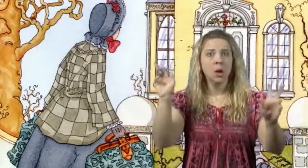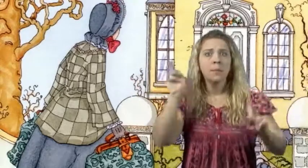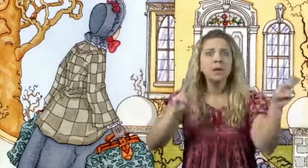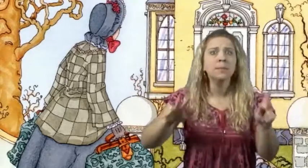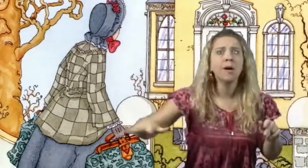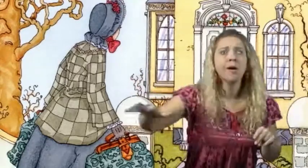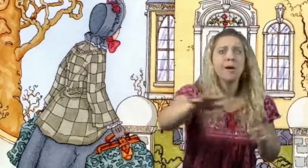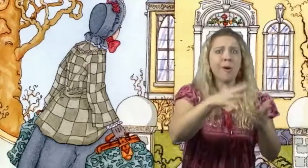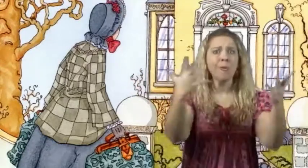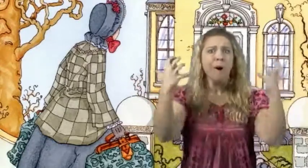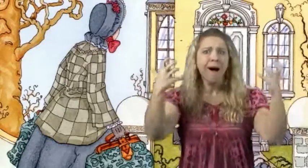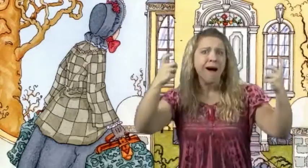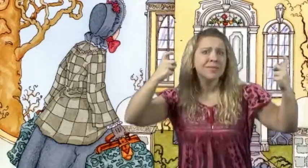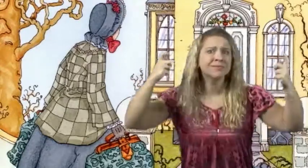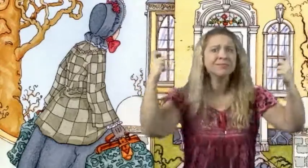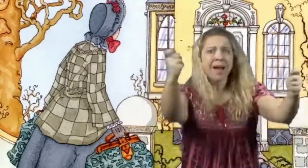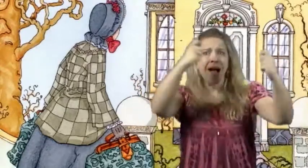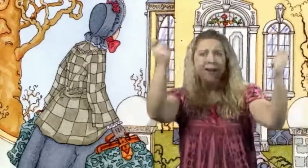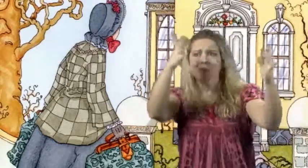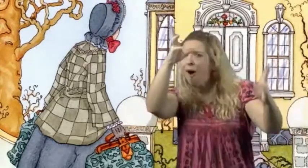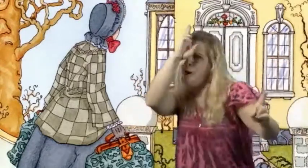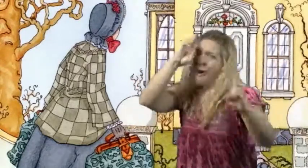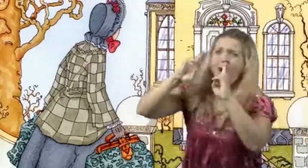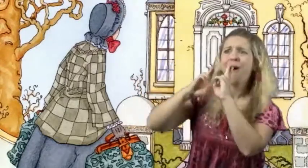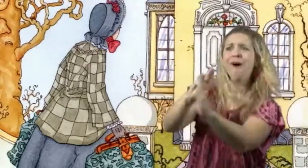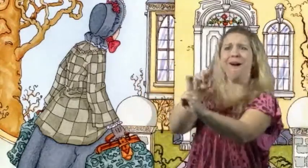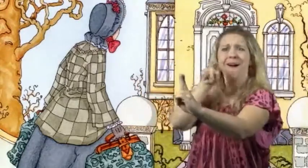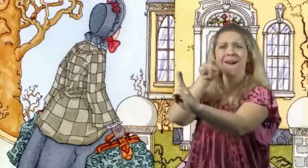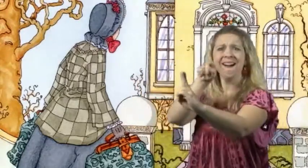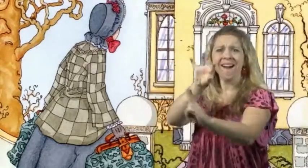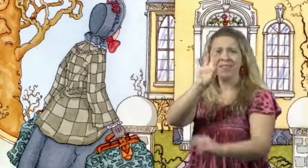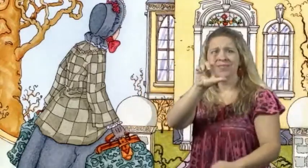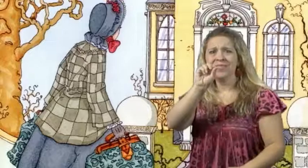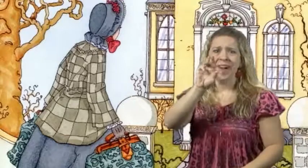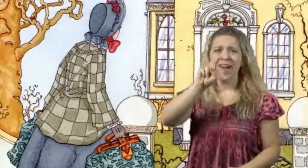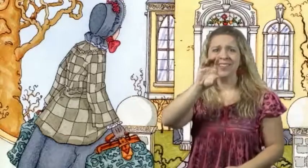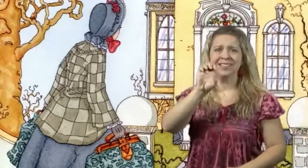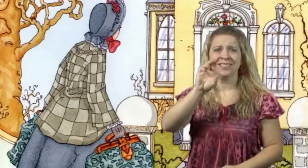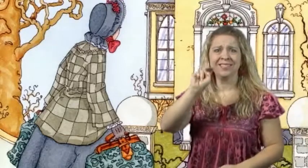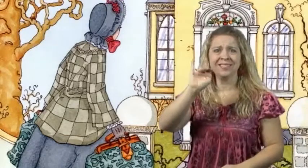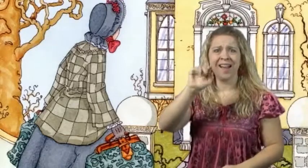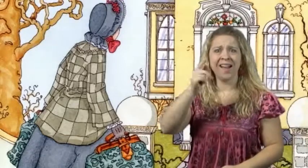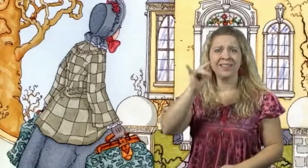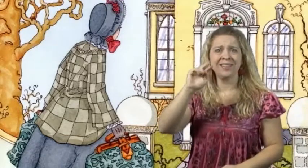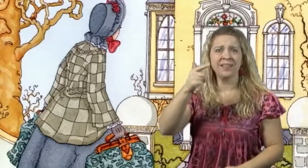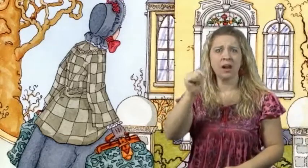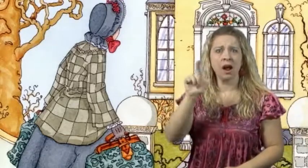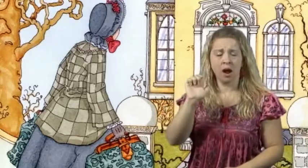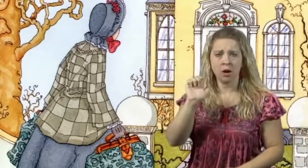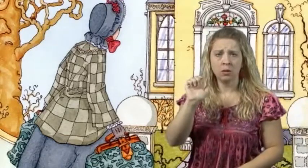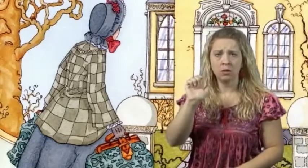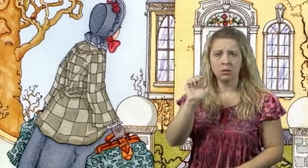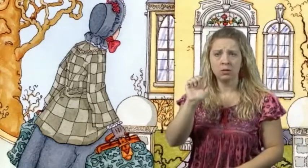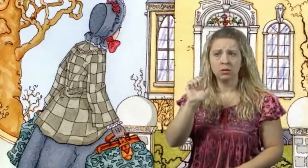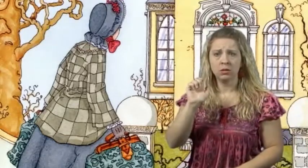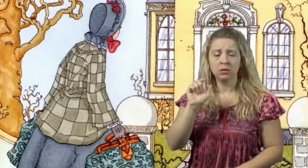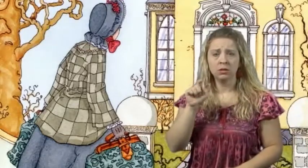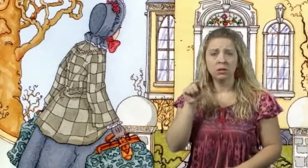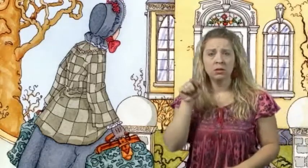Great celebrations were planned in Florence Nightingale's honor. But because so many people died in the